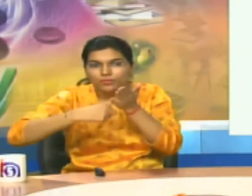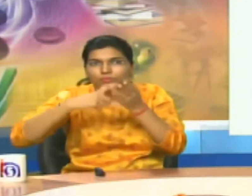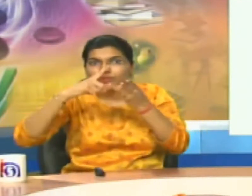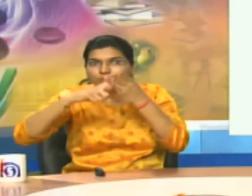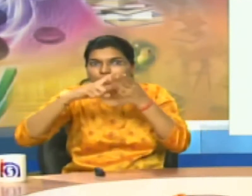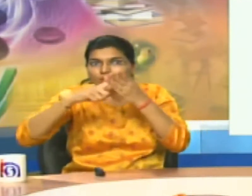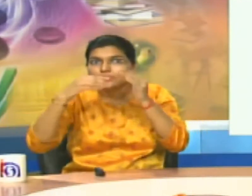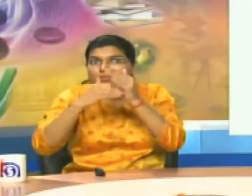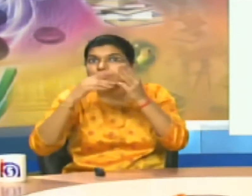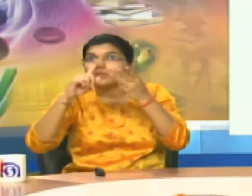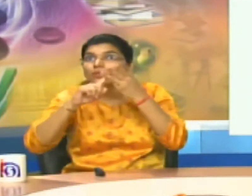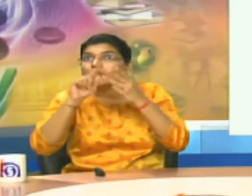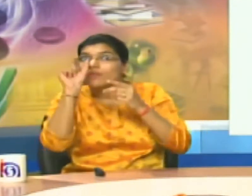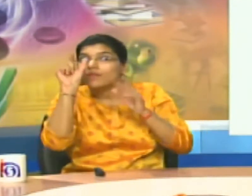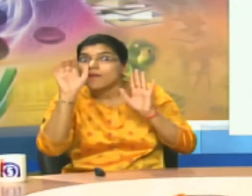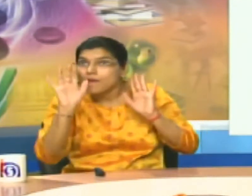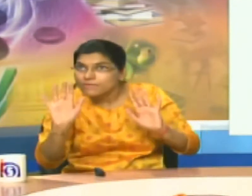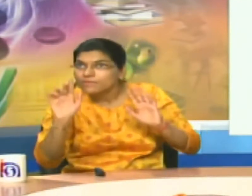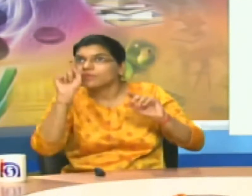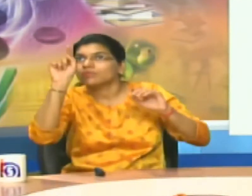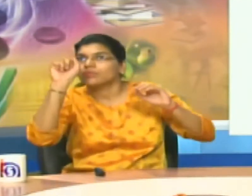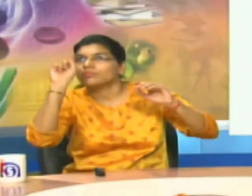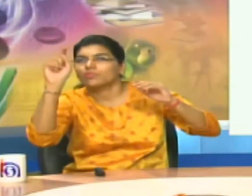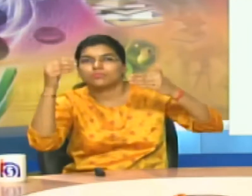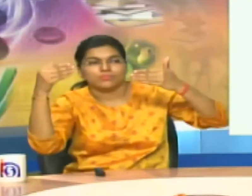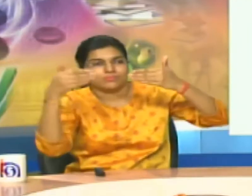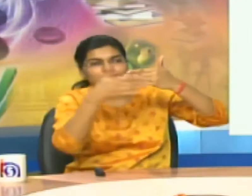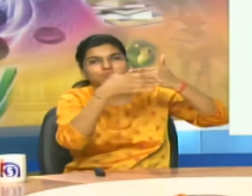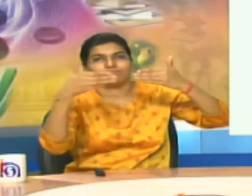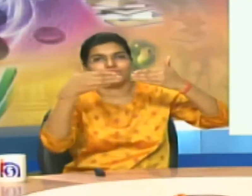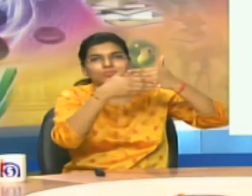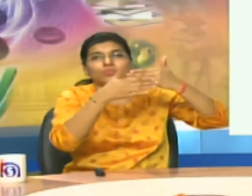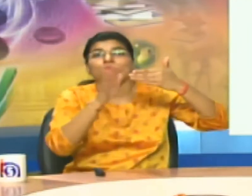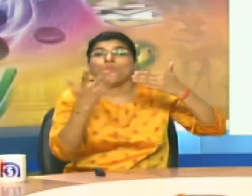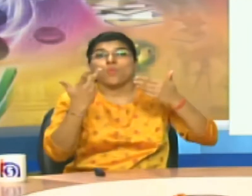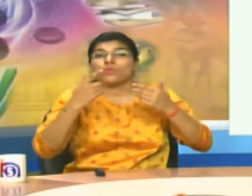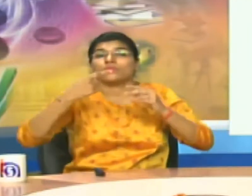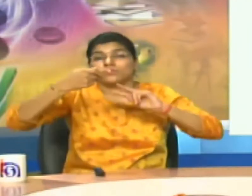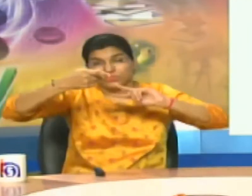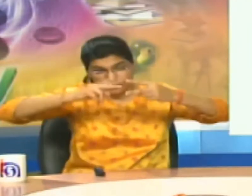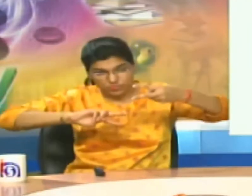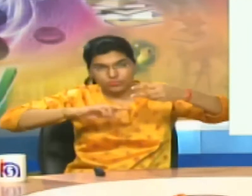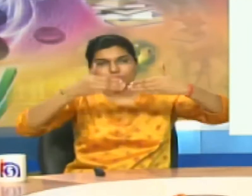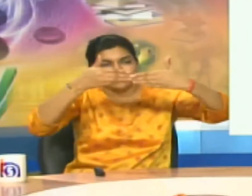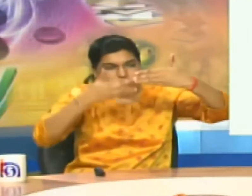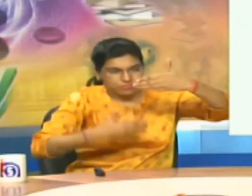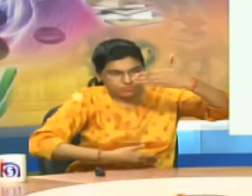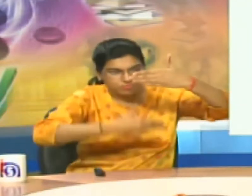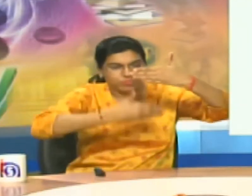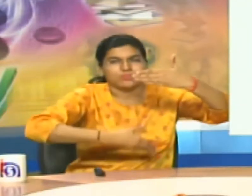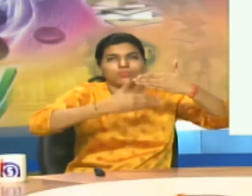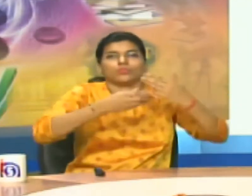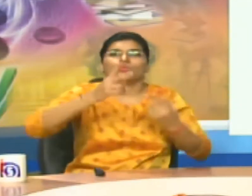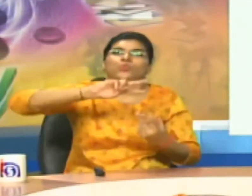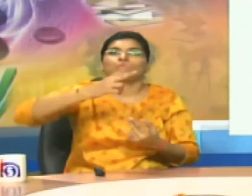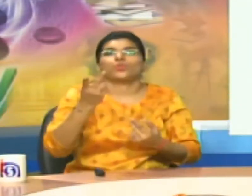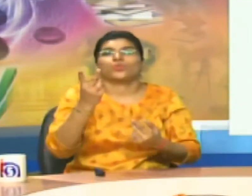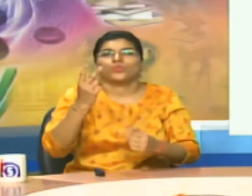can search by using row method or by column method, in both the ways. Also interchange you